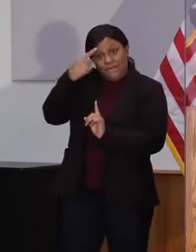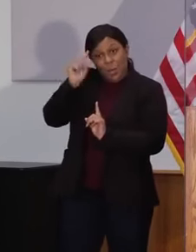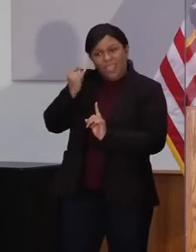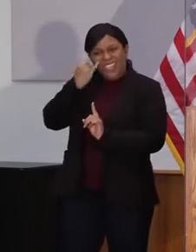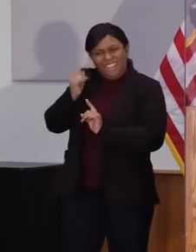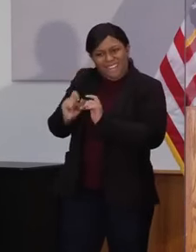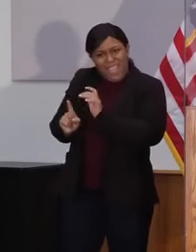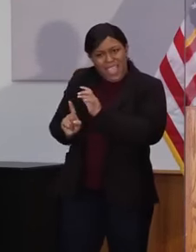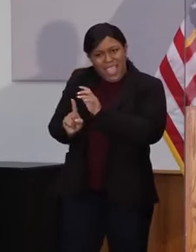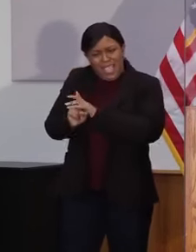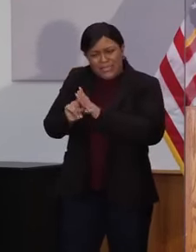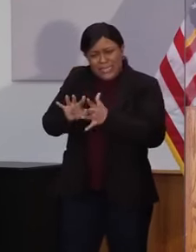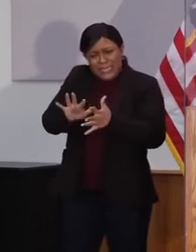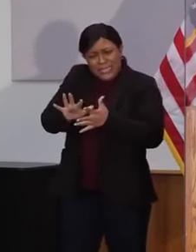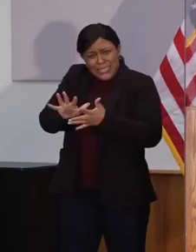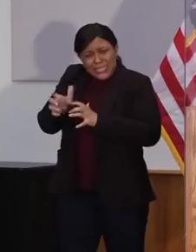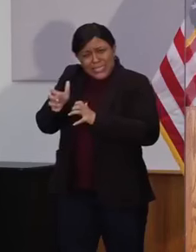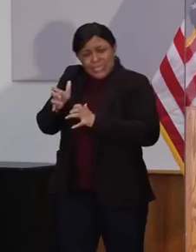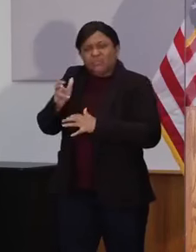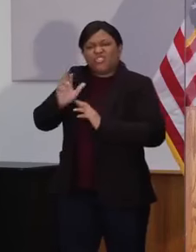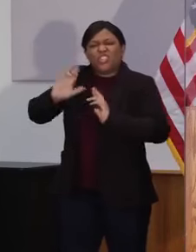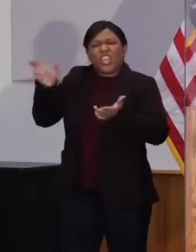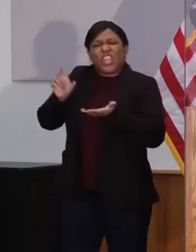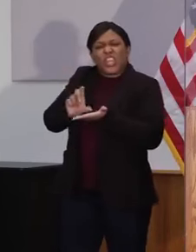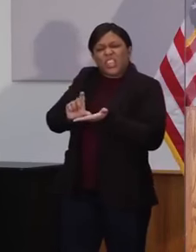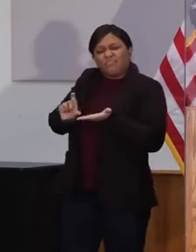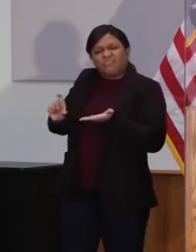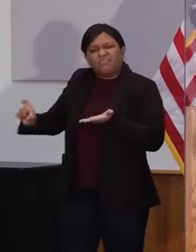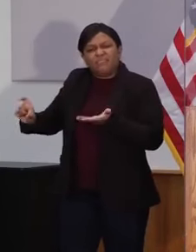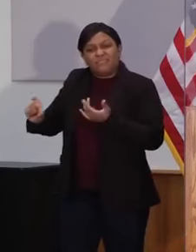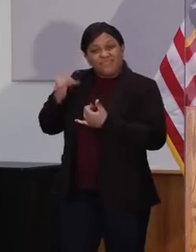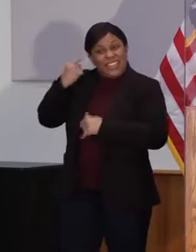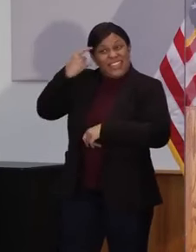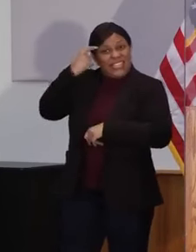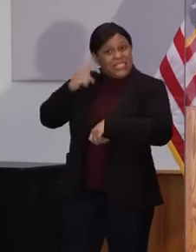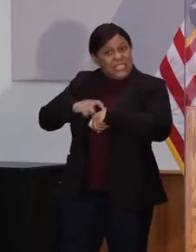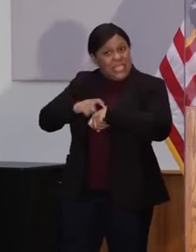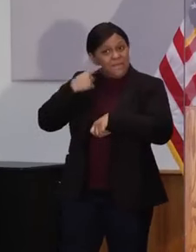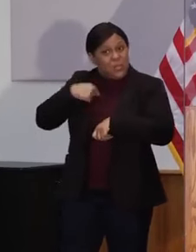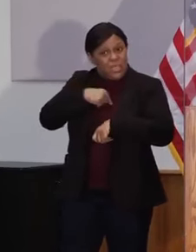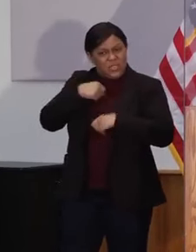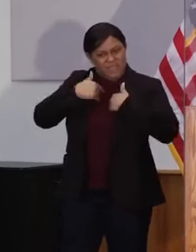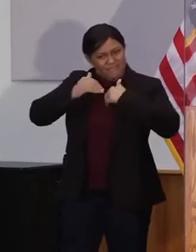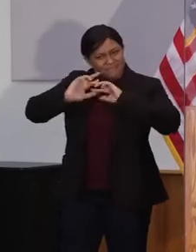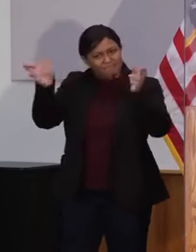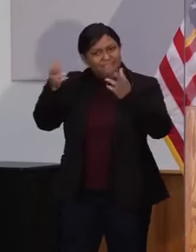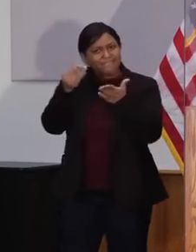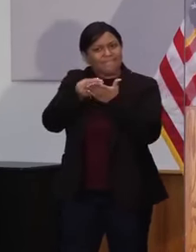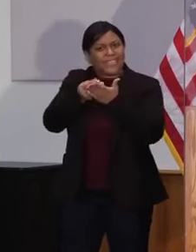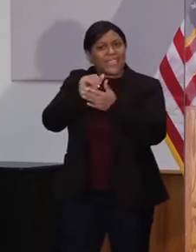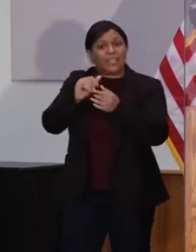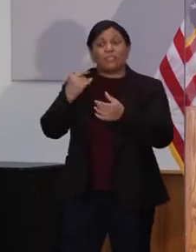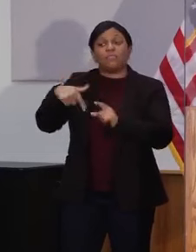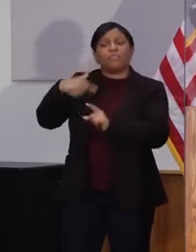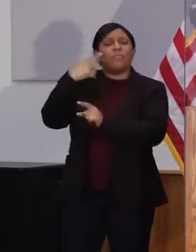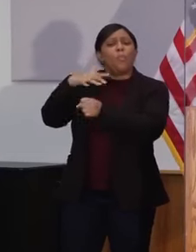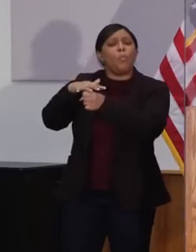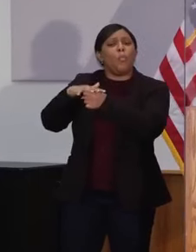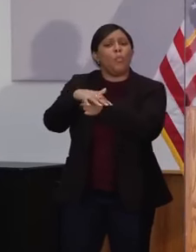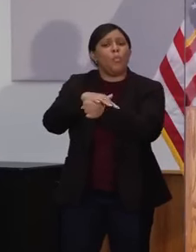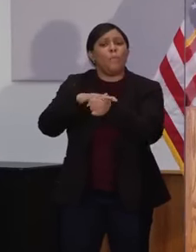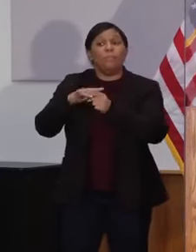And I really do believe that it is time for us as a state to have that fund so that local jurisdictions, when they